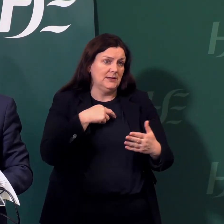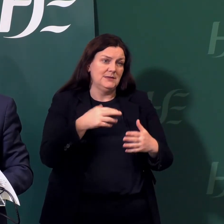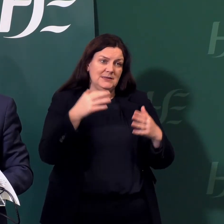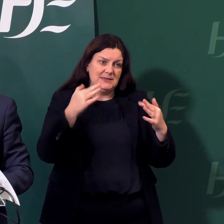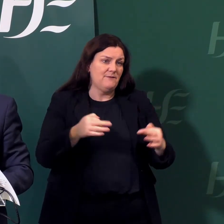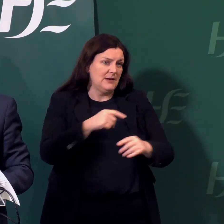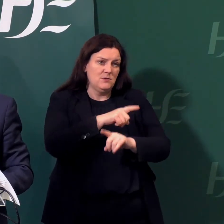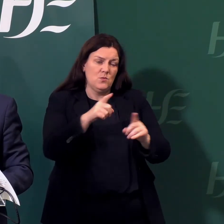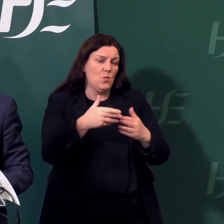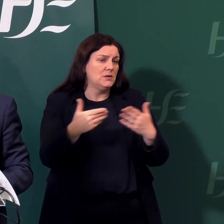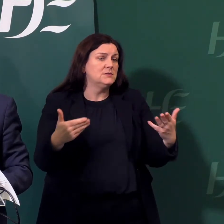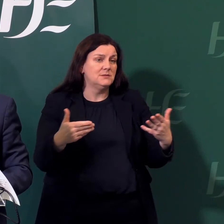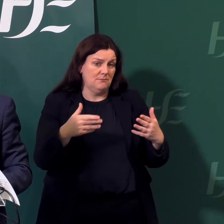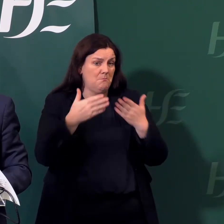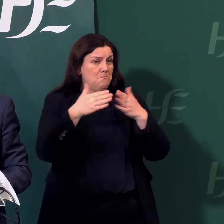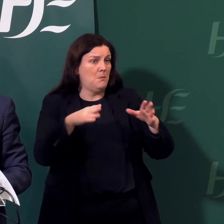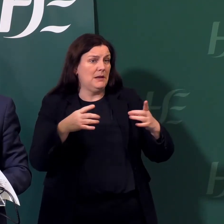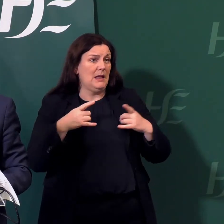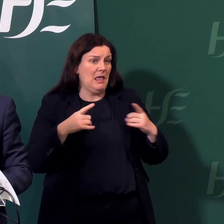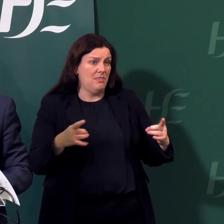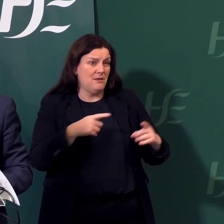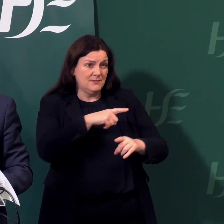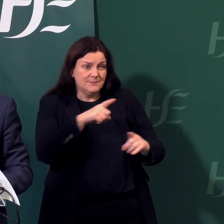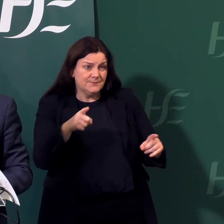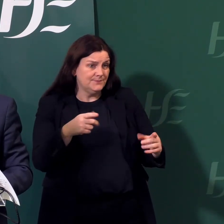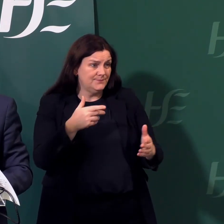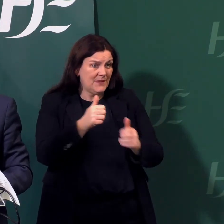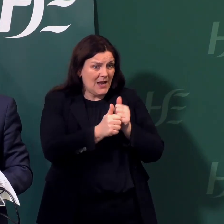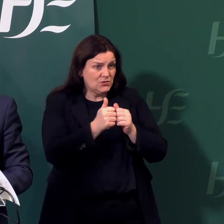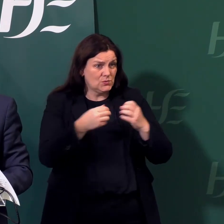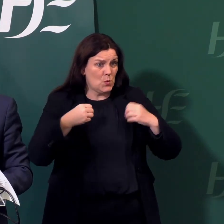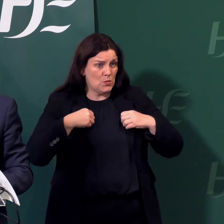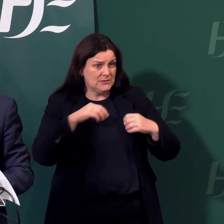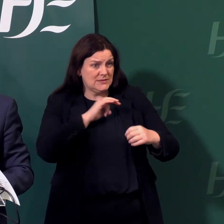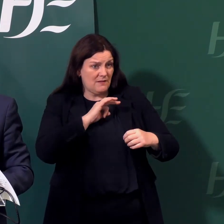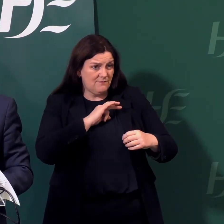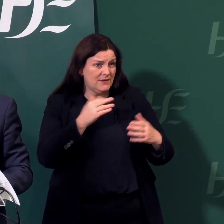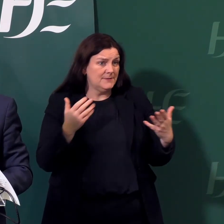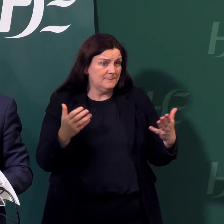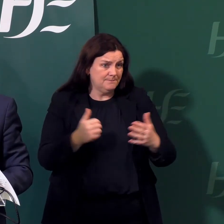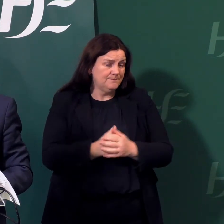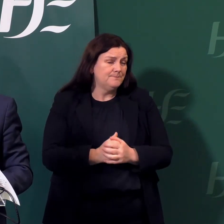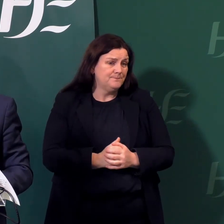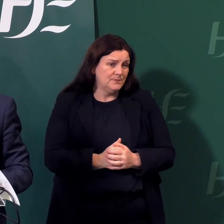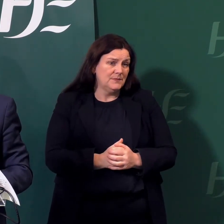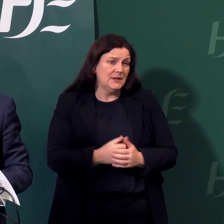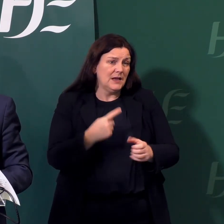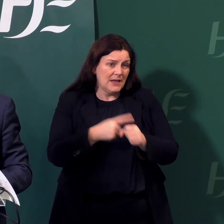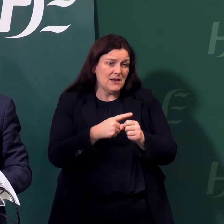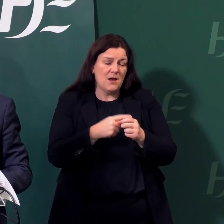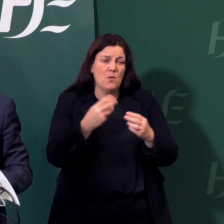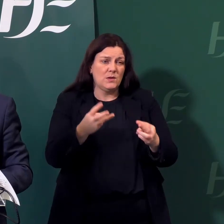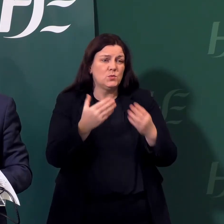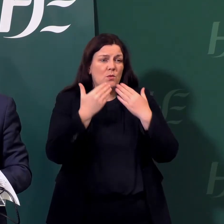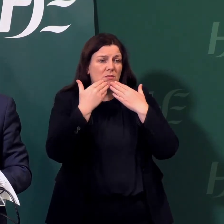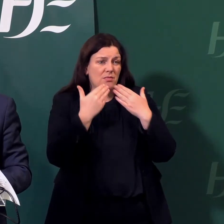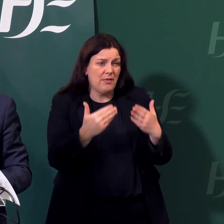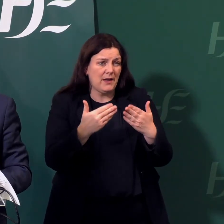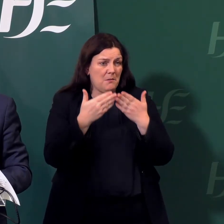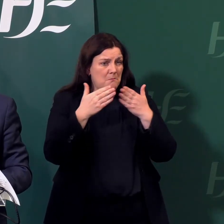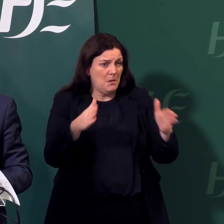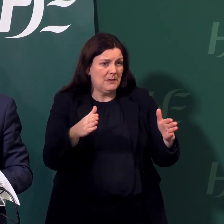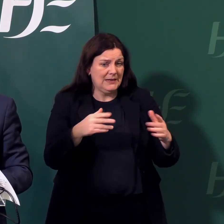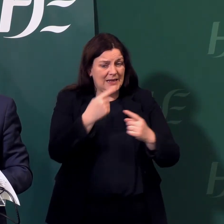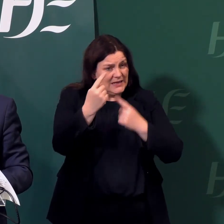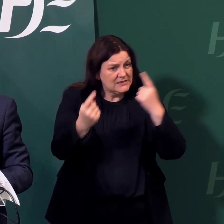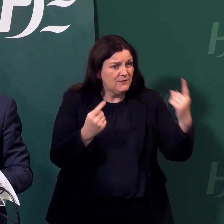the actions, public health actions taken by the public over the past couple of weeks. Again, I want to thank the public. The